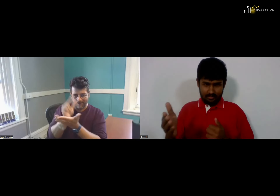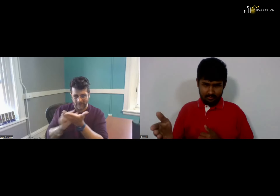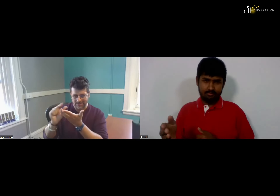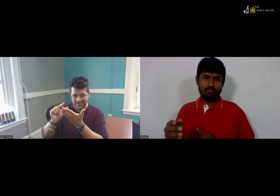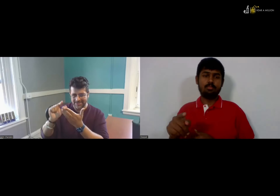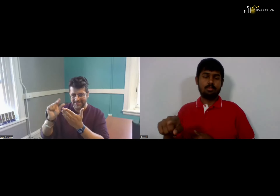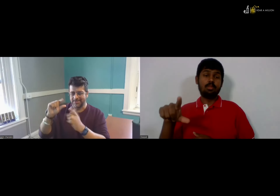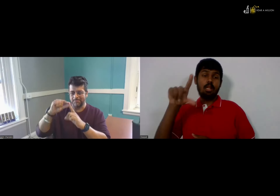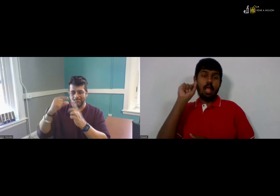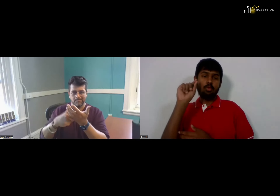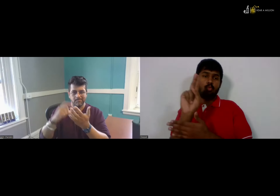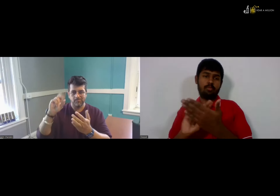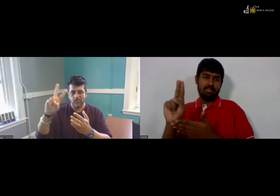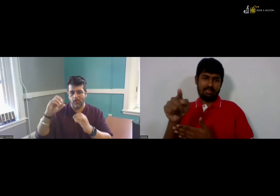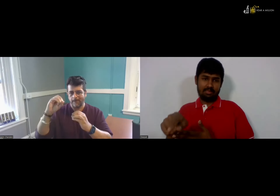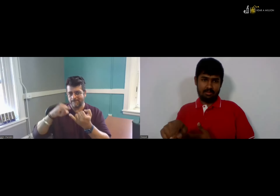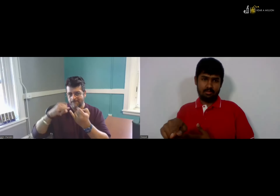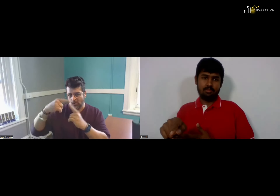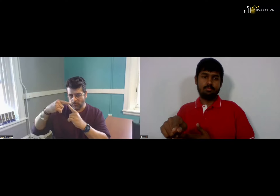to the provost